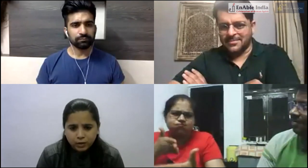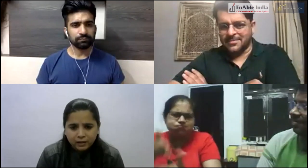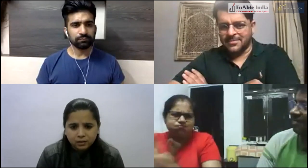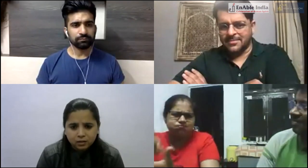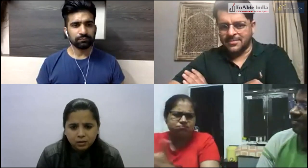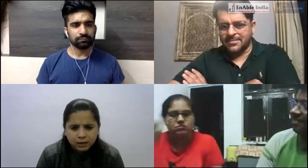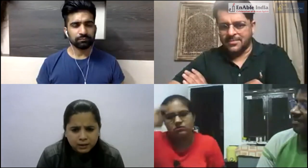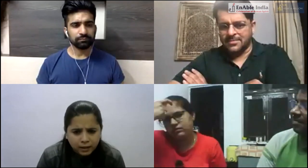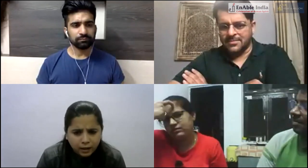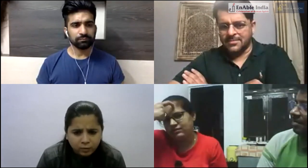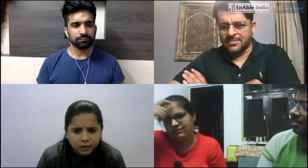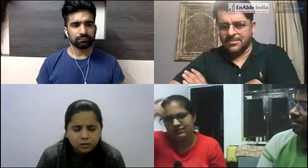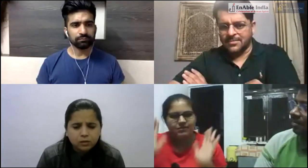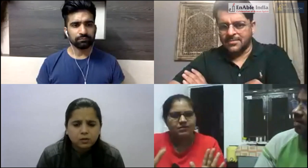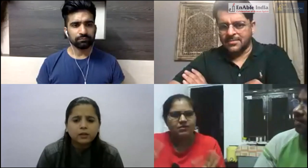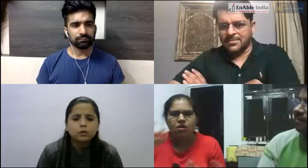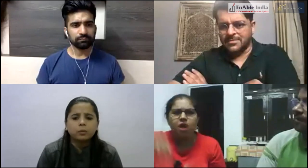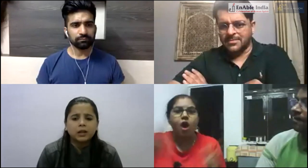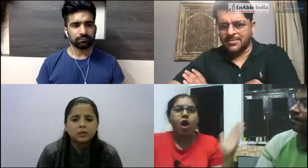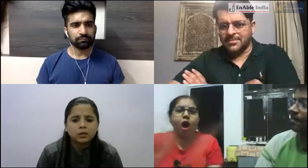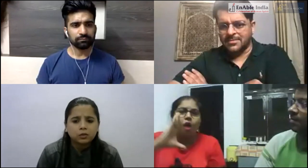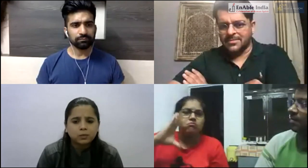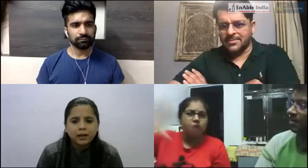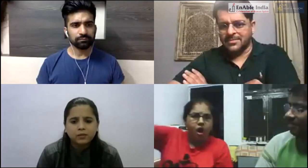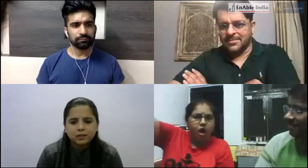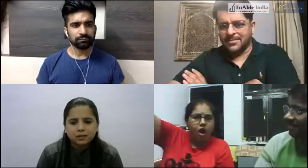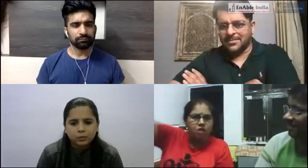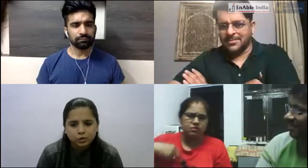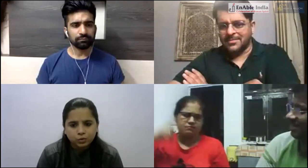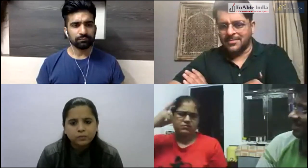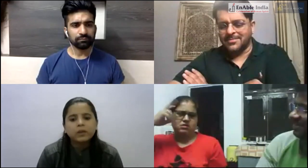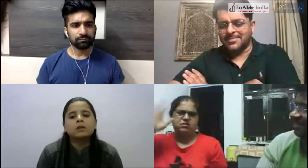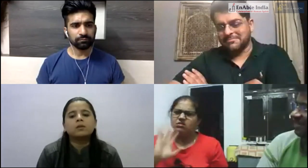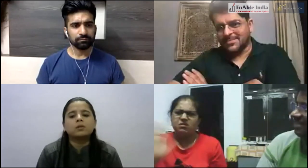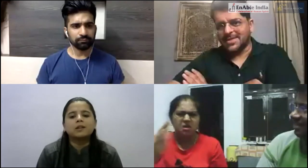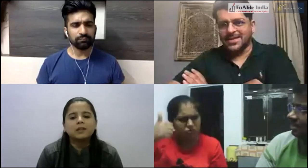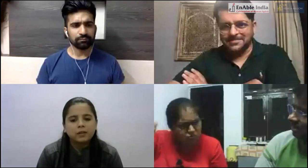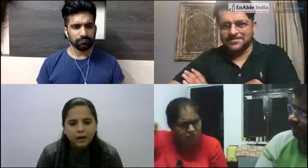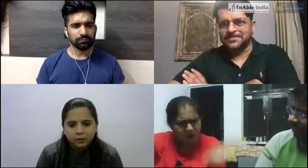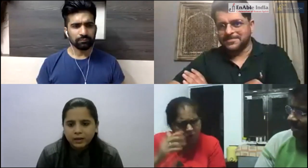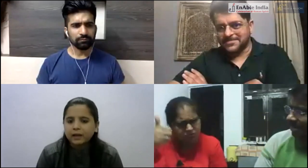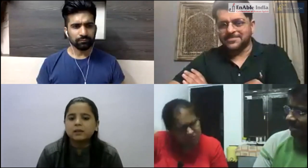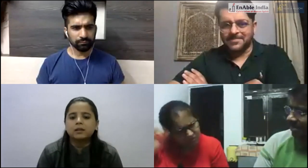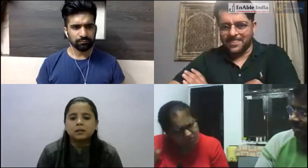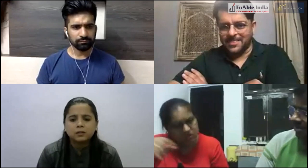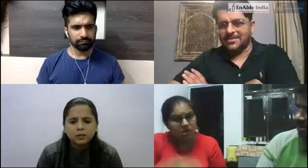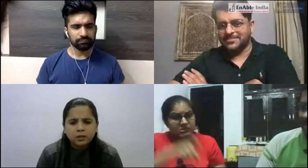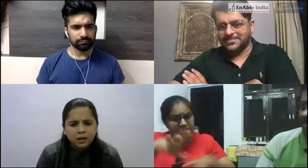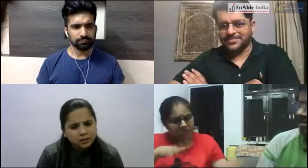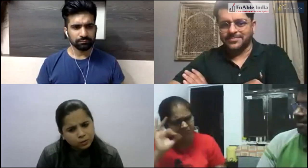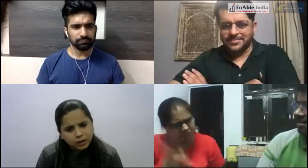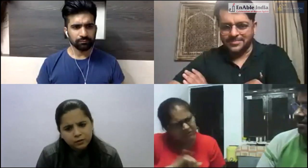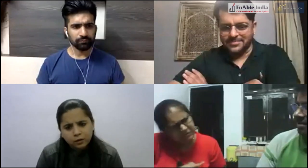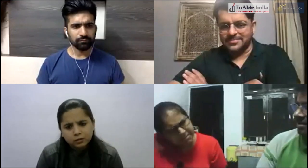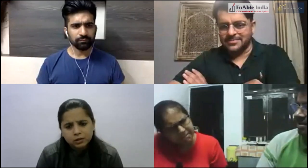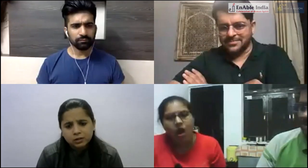issues. And third thing, I've been trying to communicate with the doctor, but I'm facing some issues. Doctor is living far away, and is